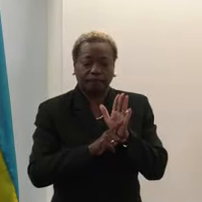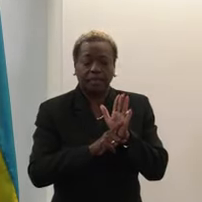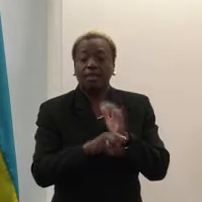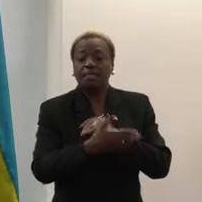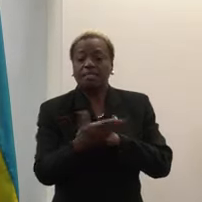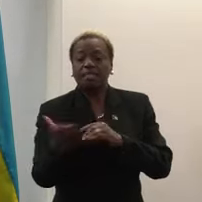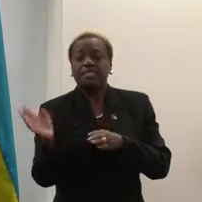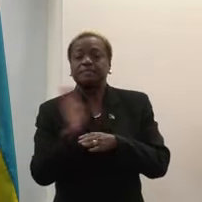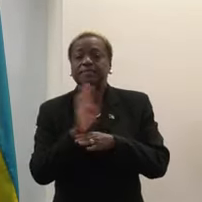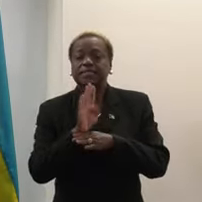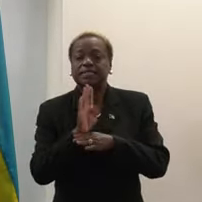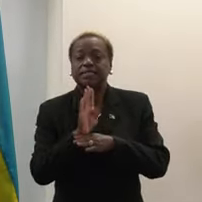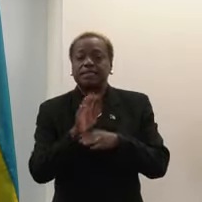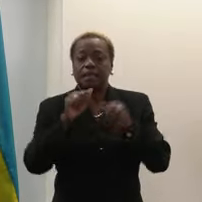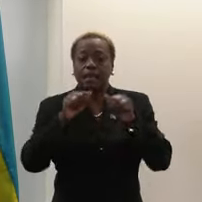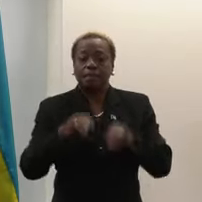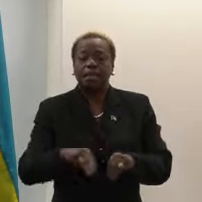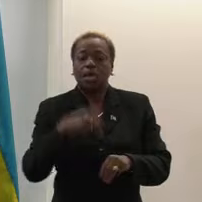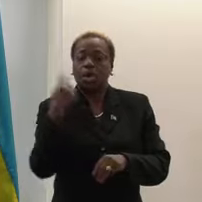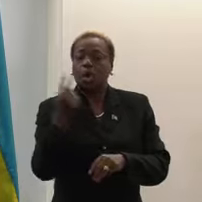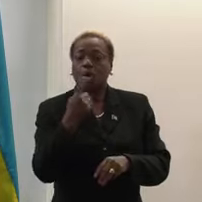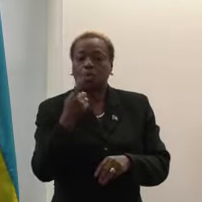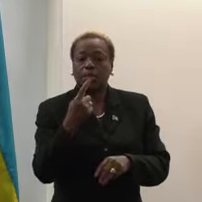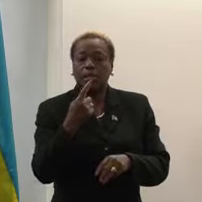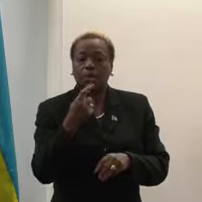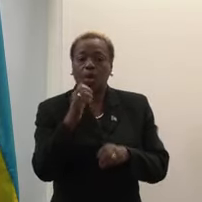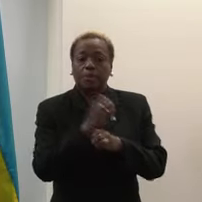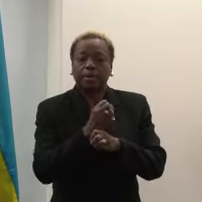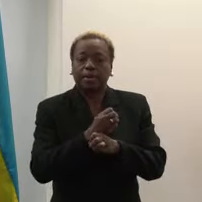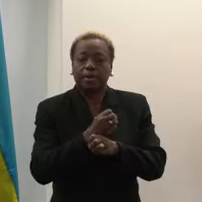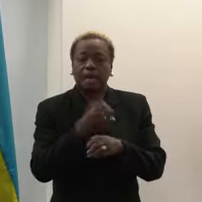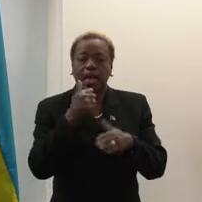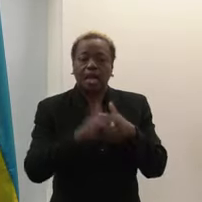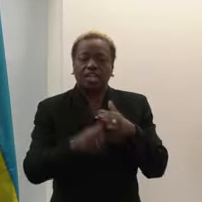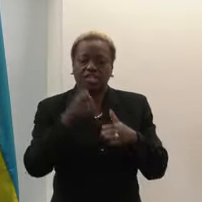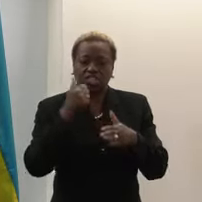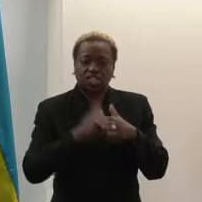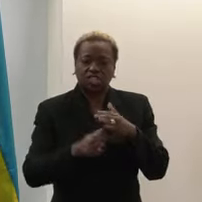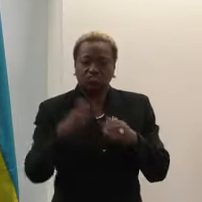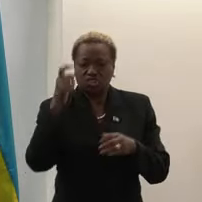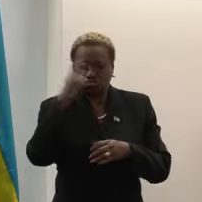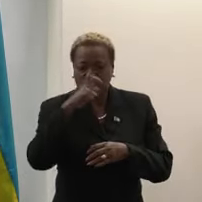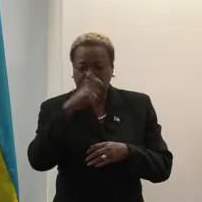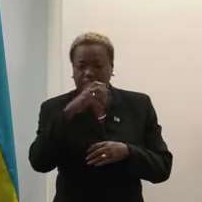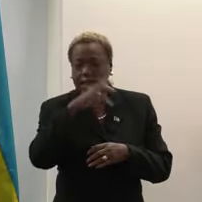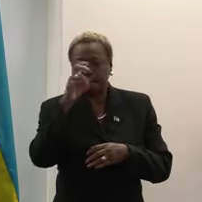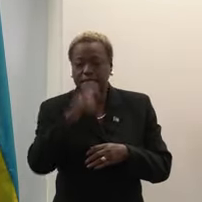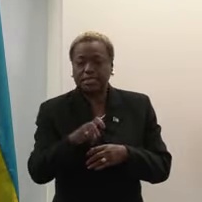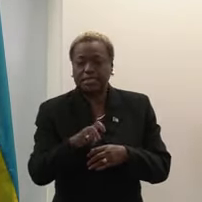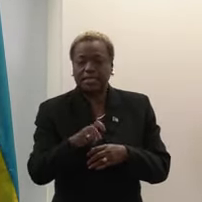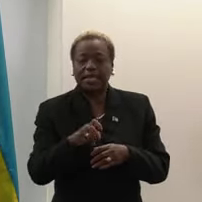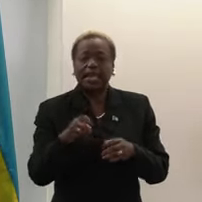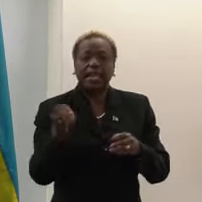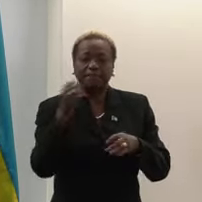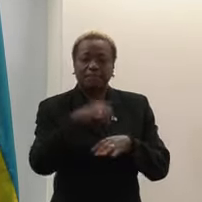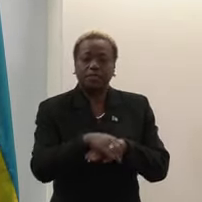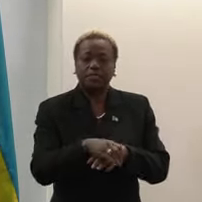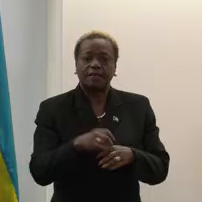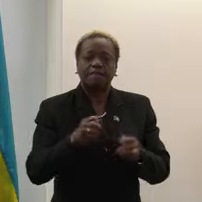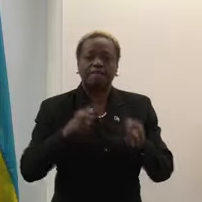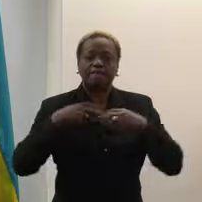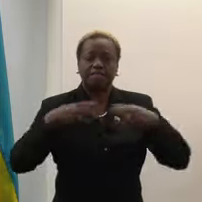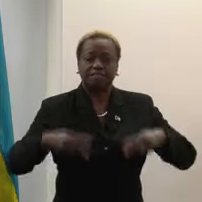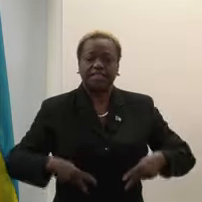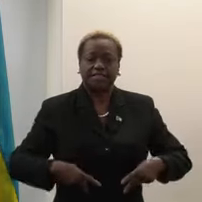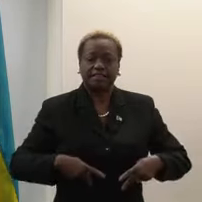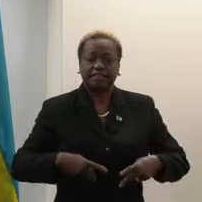these businesses may only operate under certain restrictions and must enforce physical distancing of